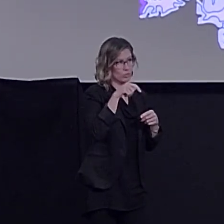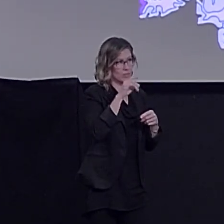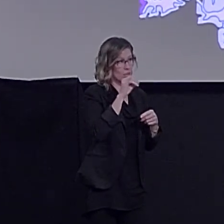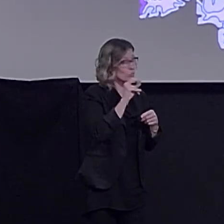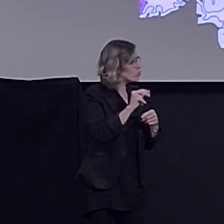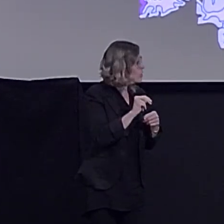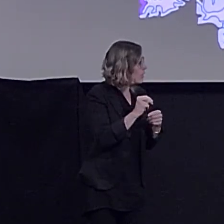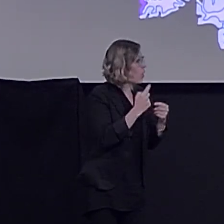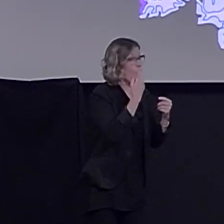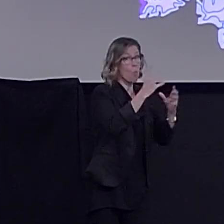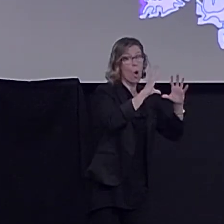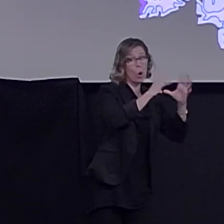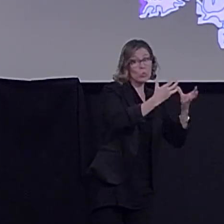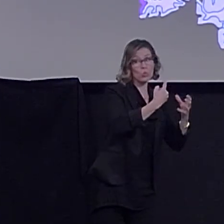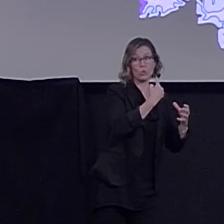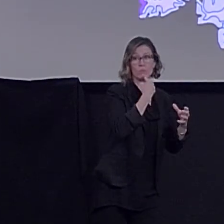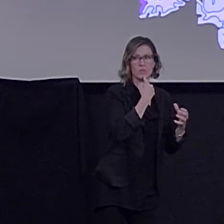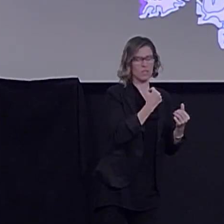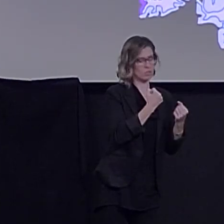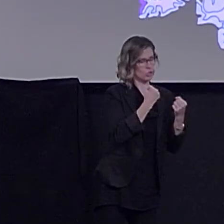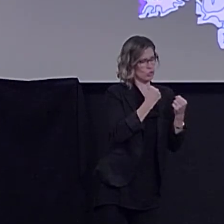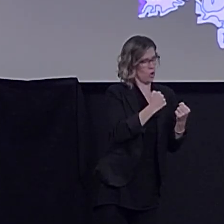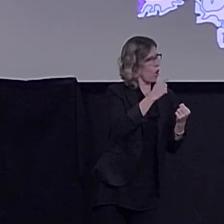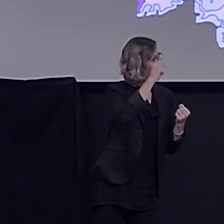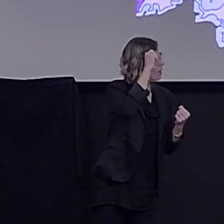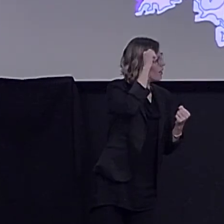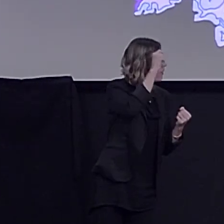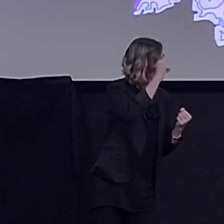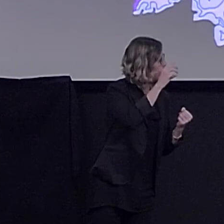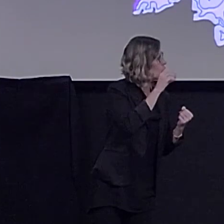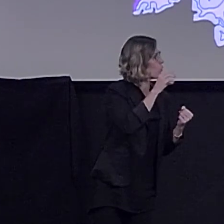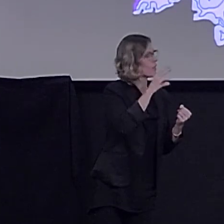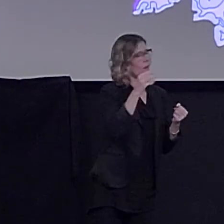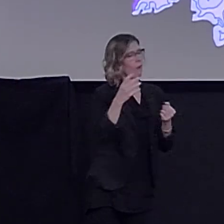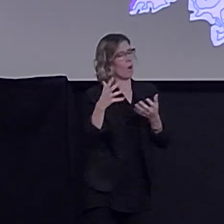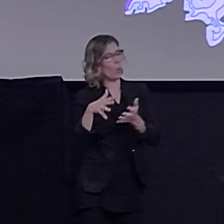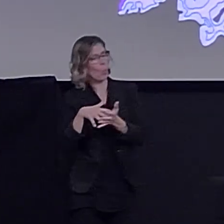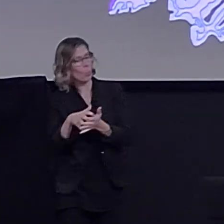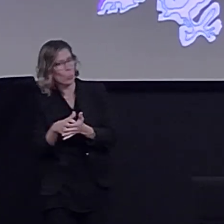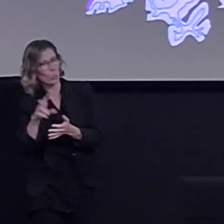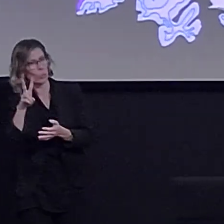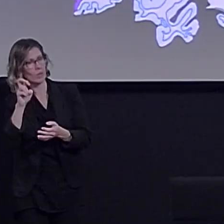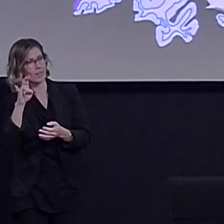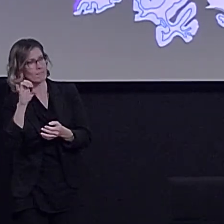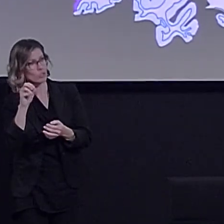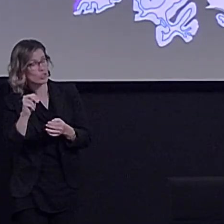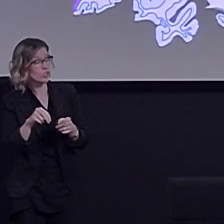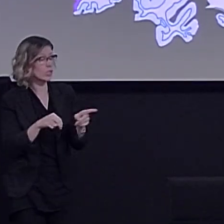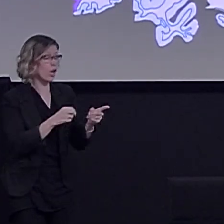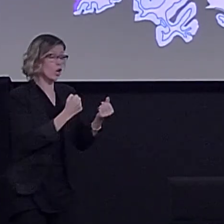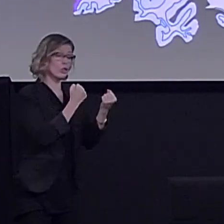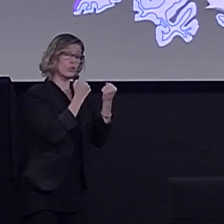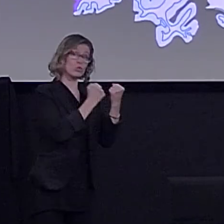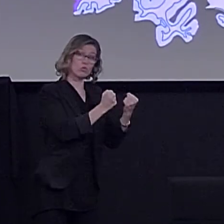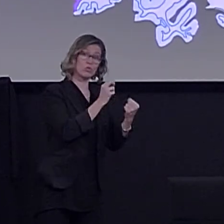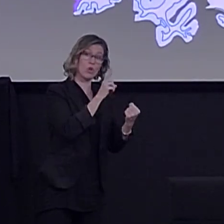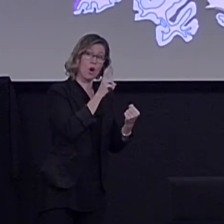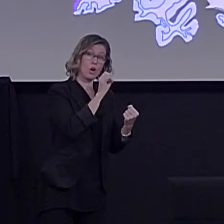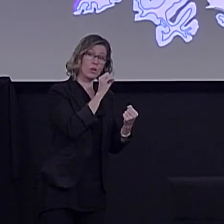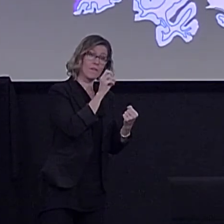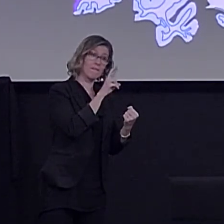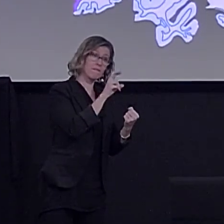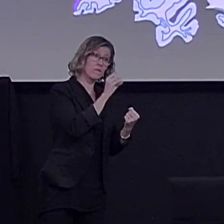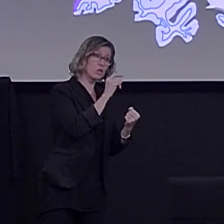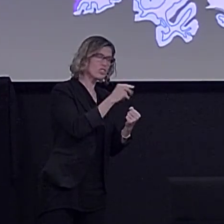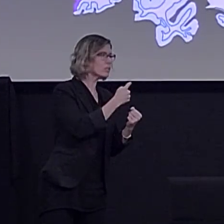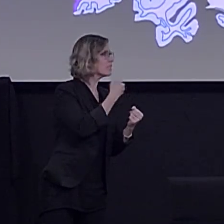group that says there's a strong theory and a weak version, so the strong version would be involvement of